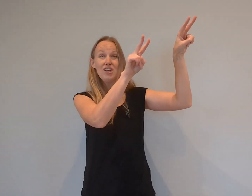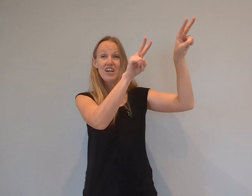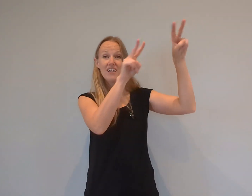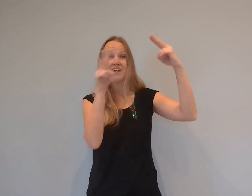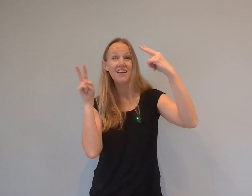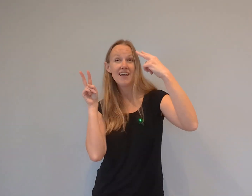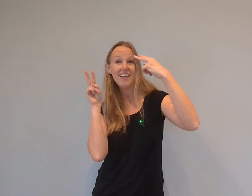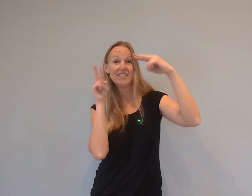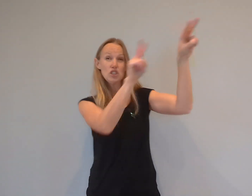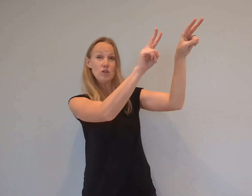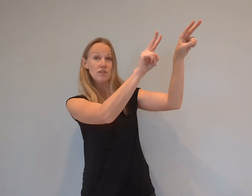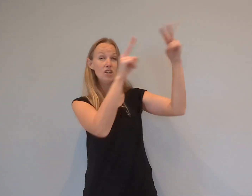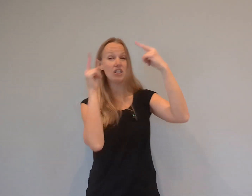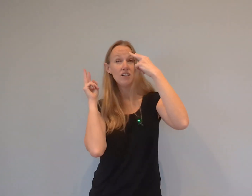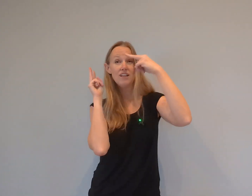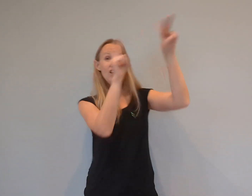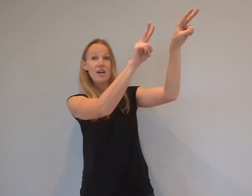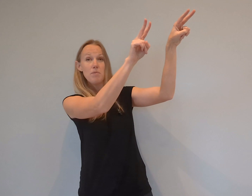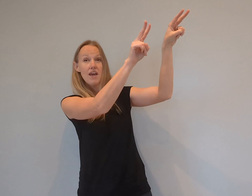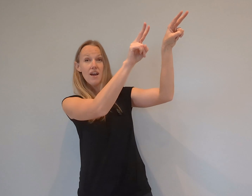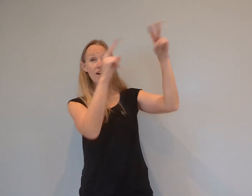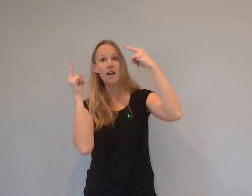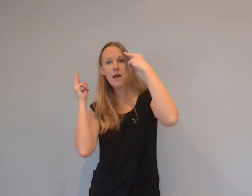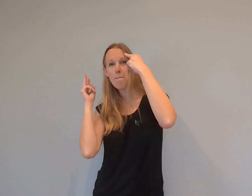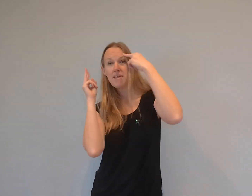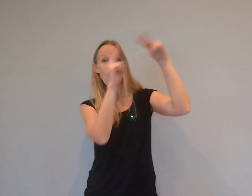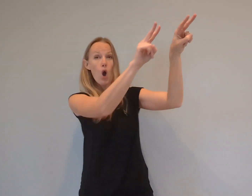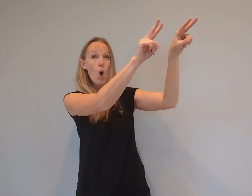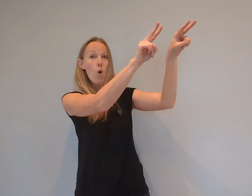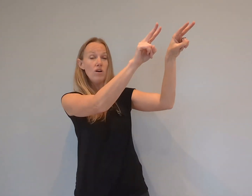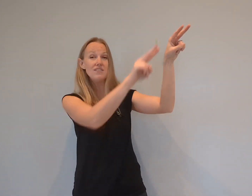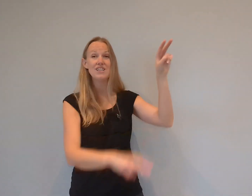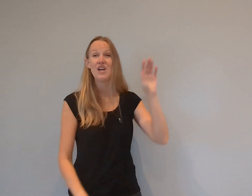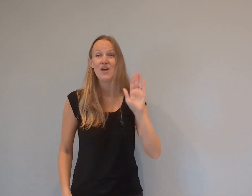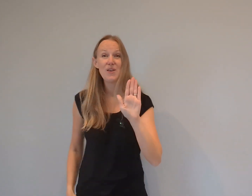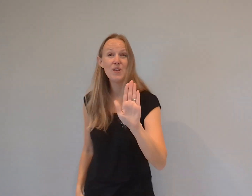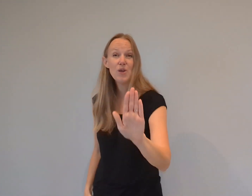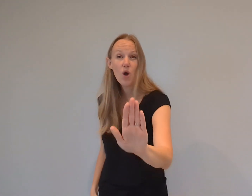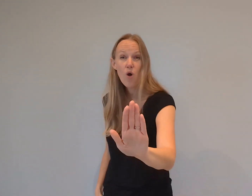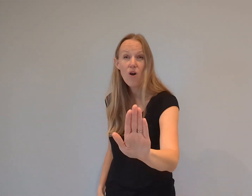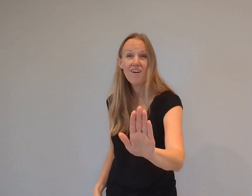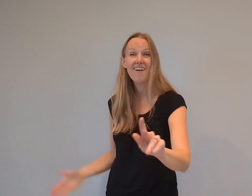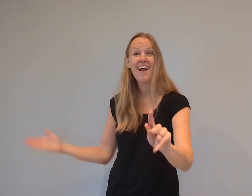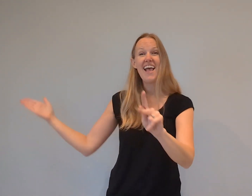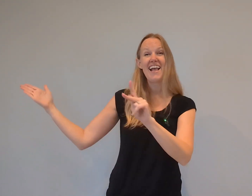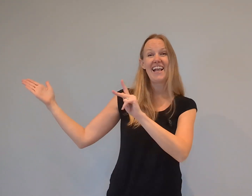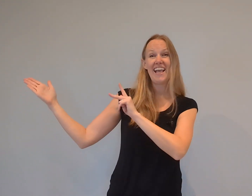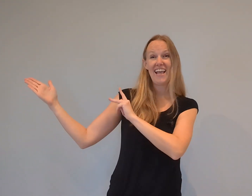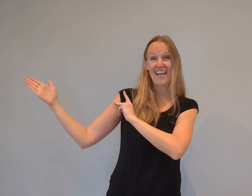look. Okay, look up there. Behold your king.